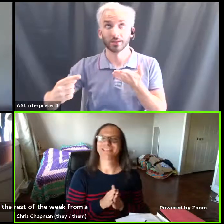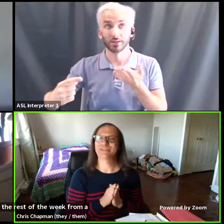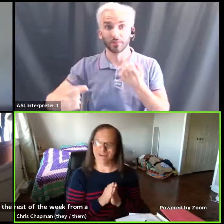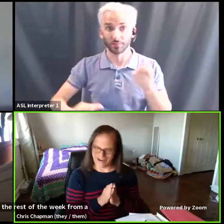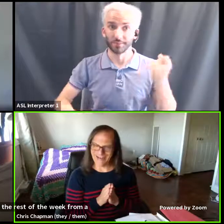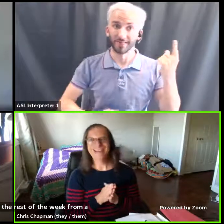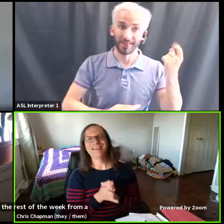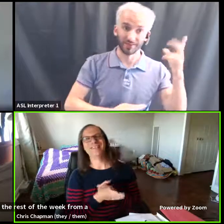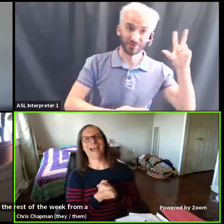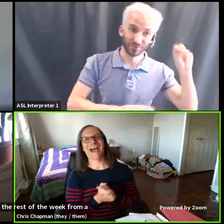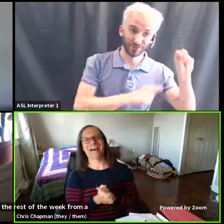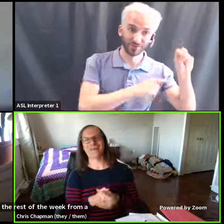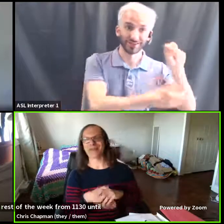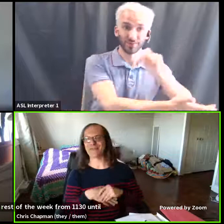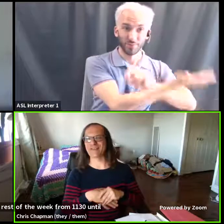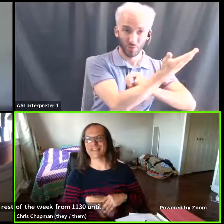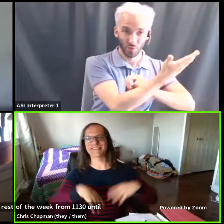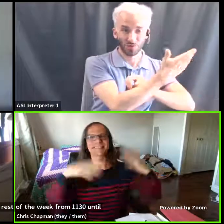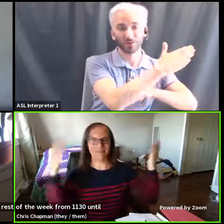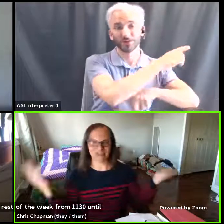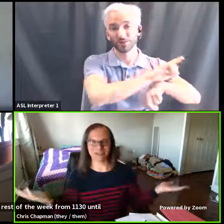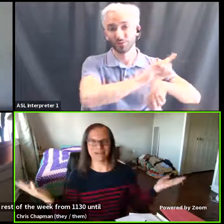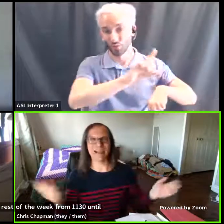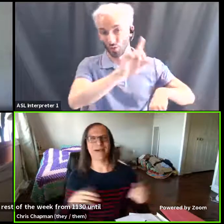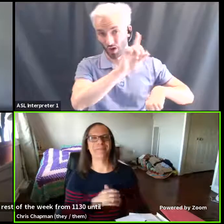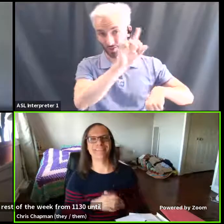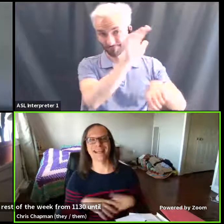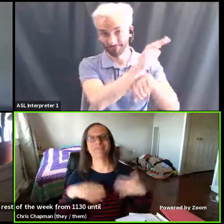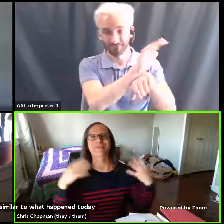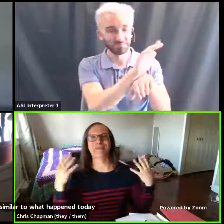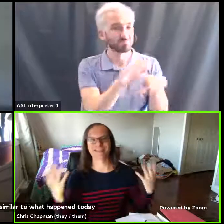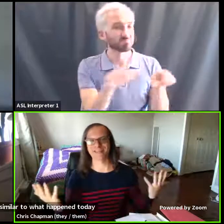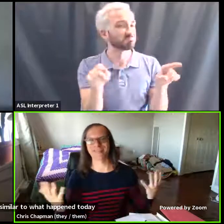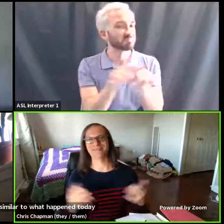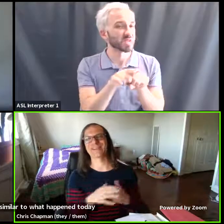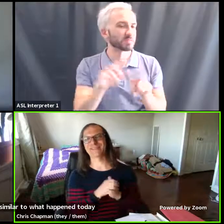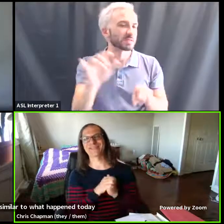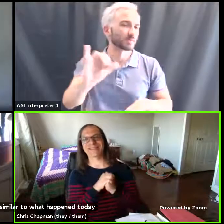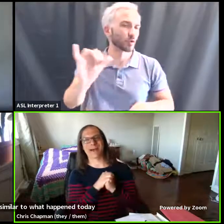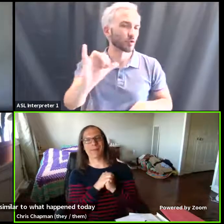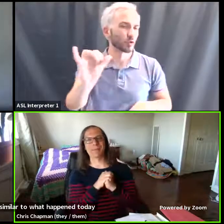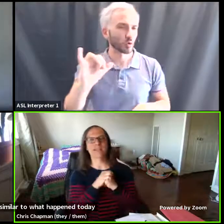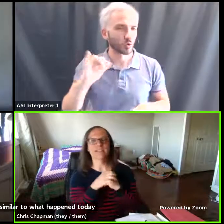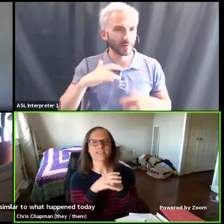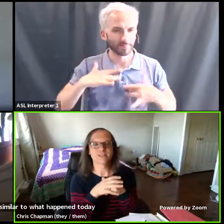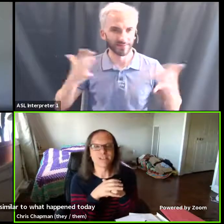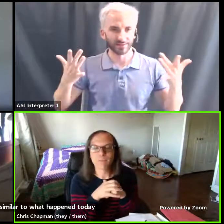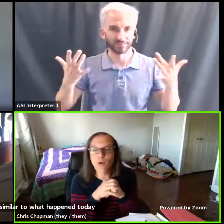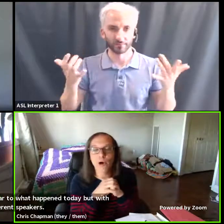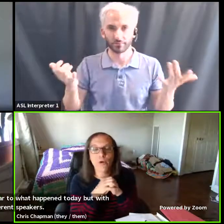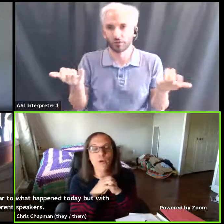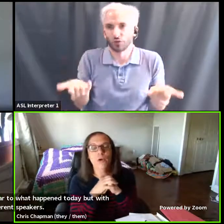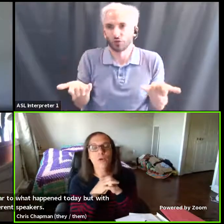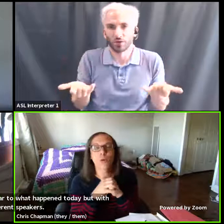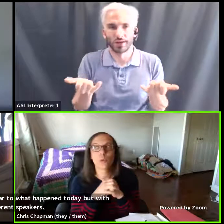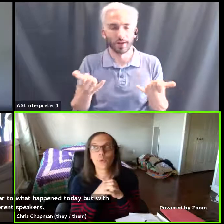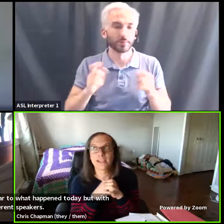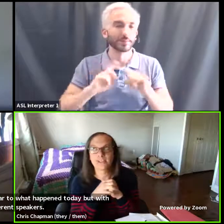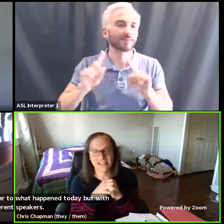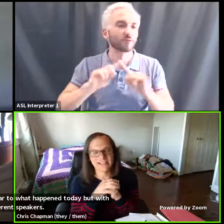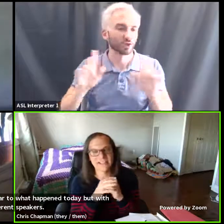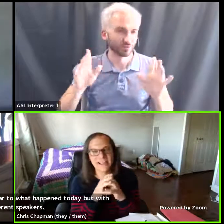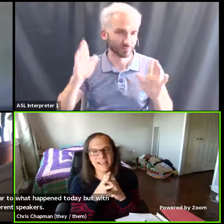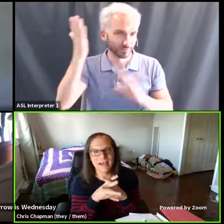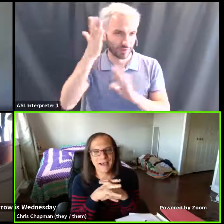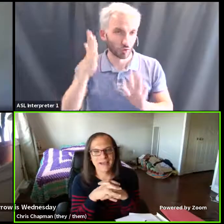11:30 until 1, we have events similar to what happened today, but with different speakers. So tomorrow